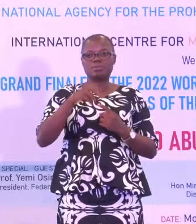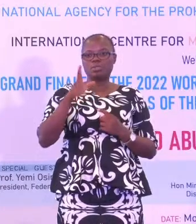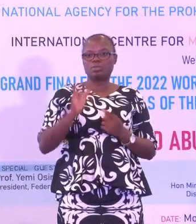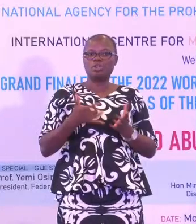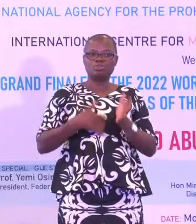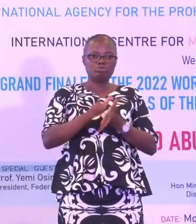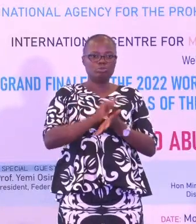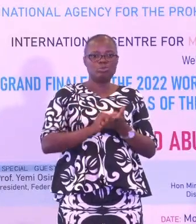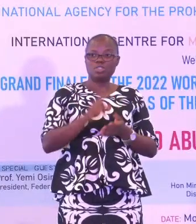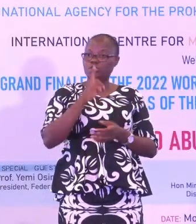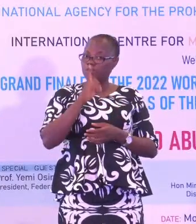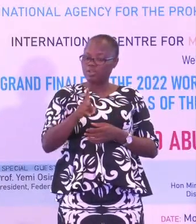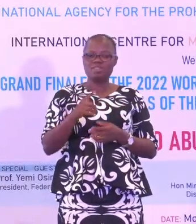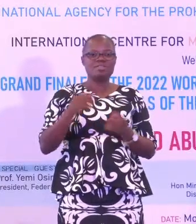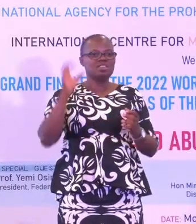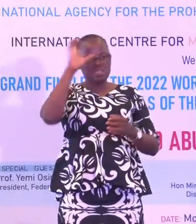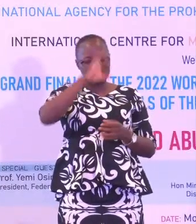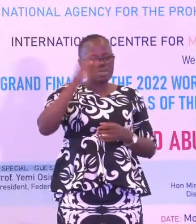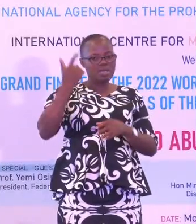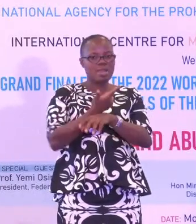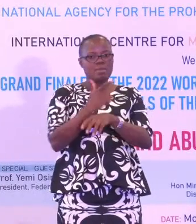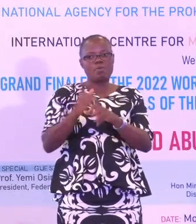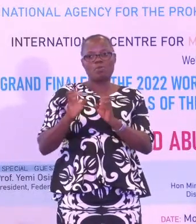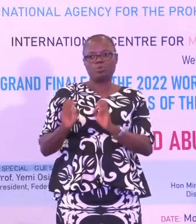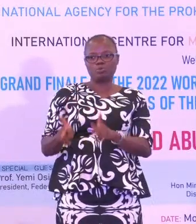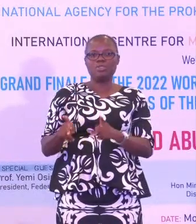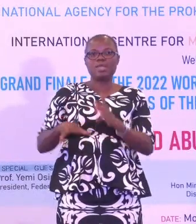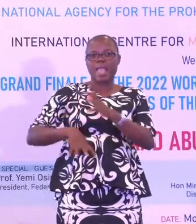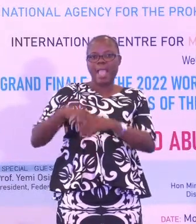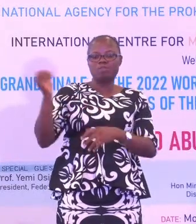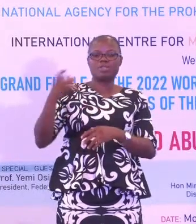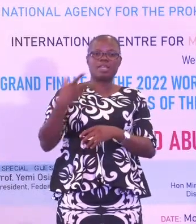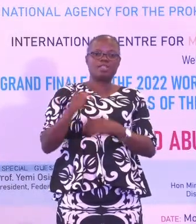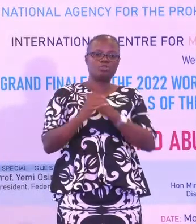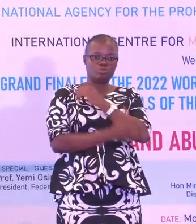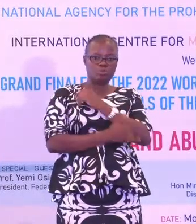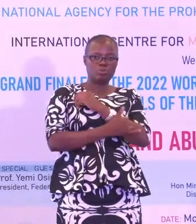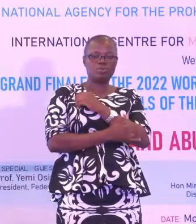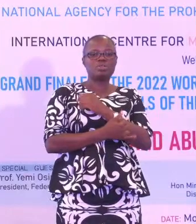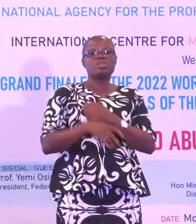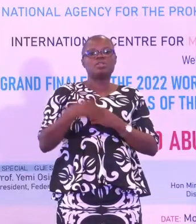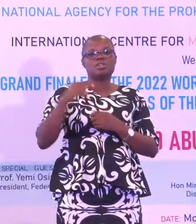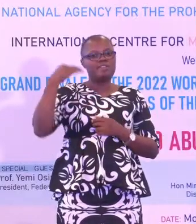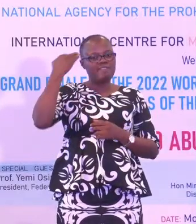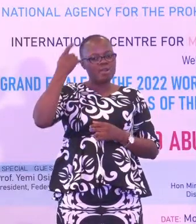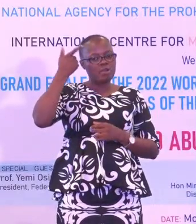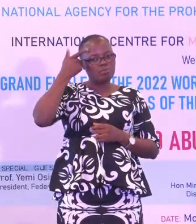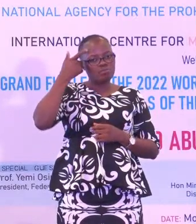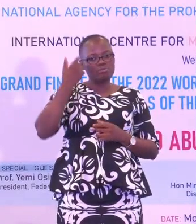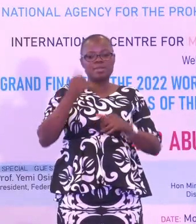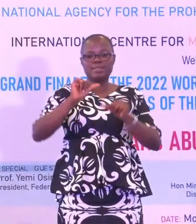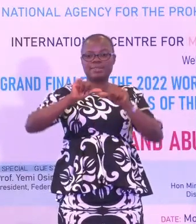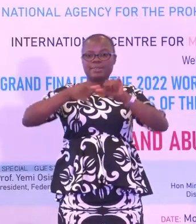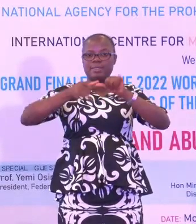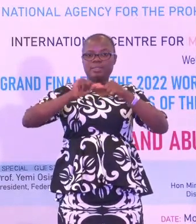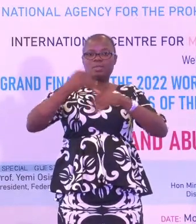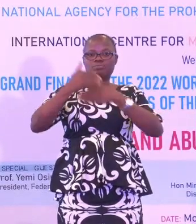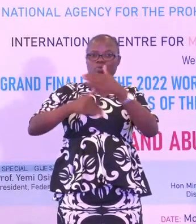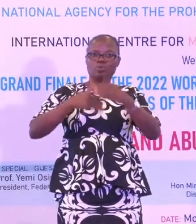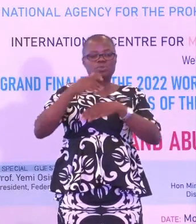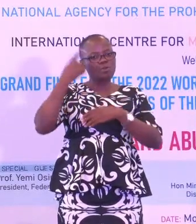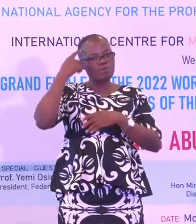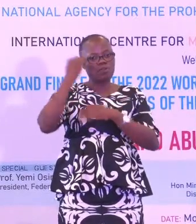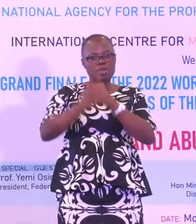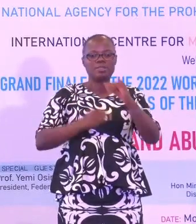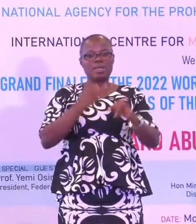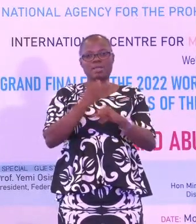those genuinely seeking labor opportunities outside the country, the federal government standard procedure for